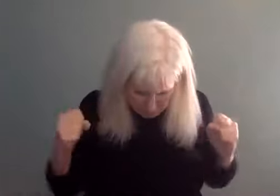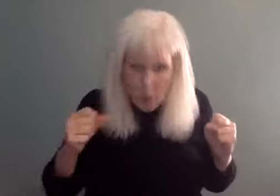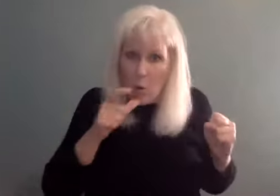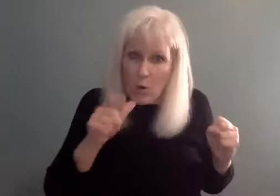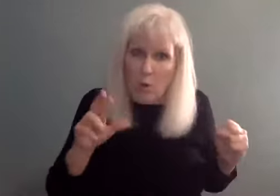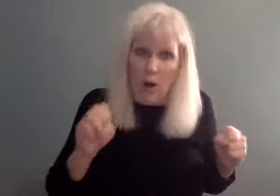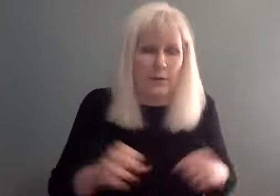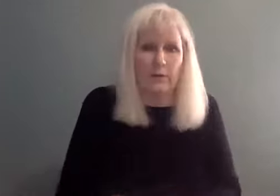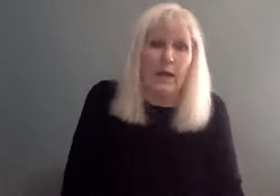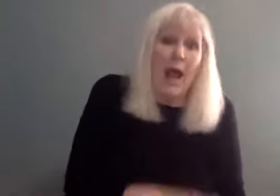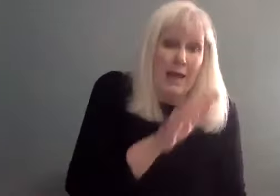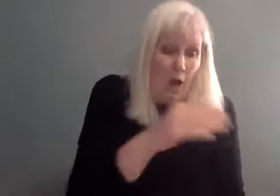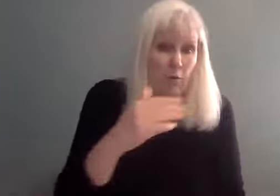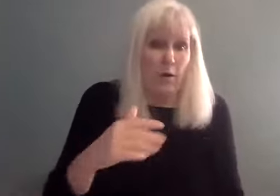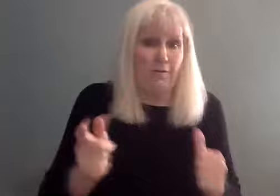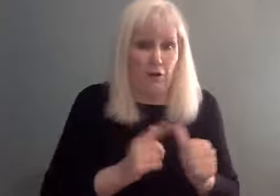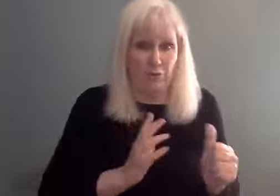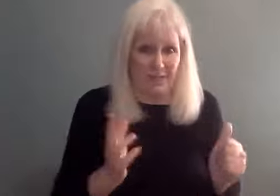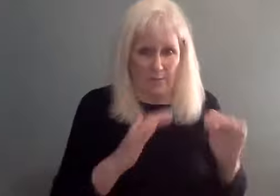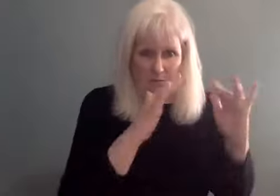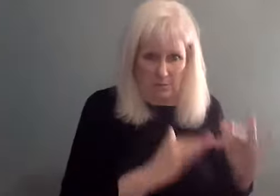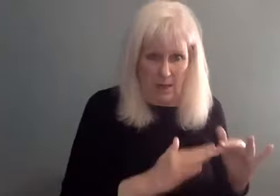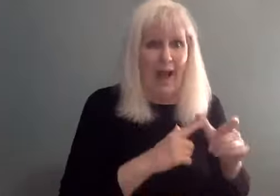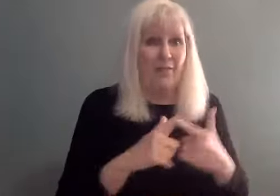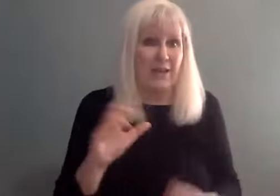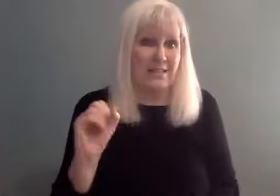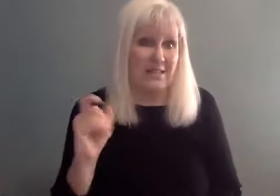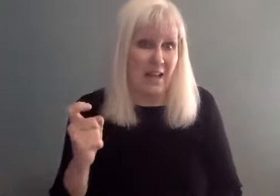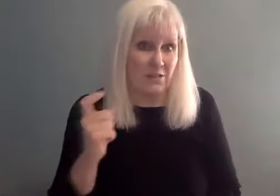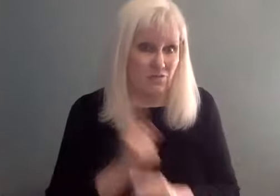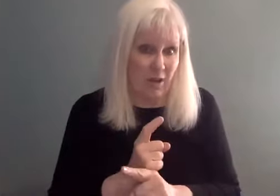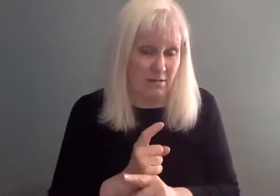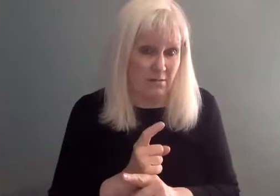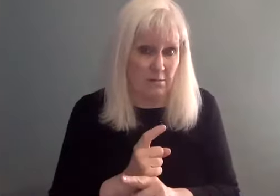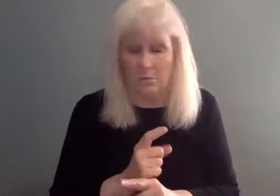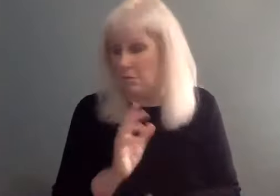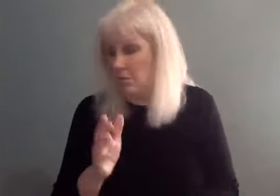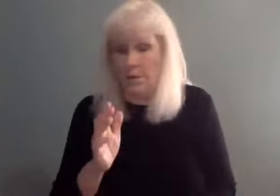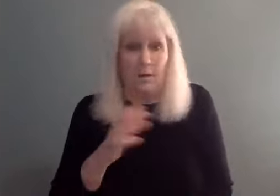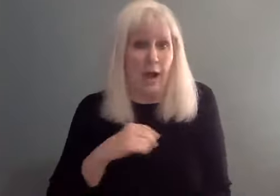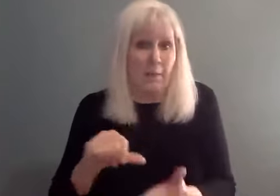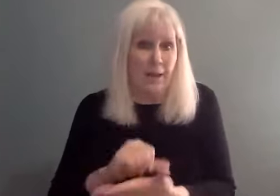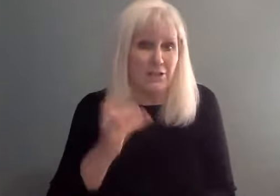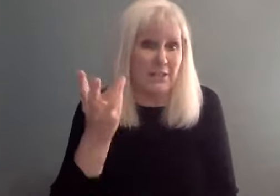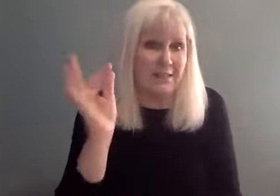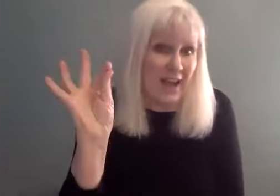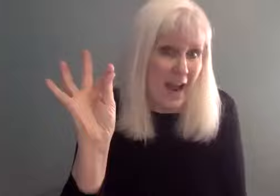And I got to tell you, and it's no big reason, but this is my page 69. My book broke with the binding